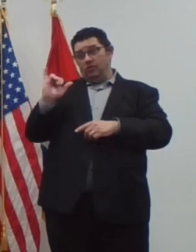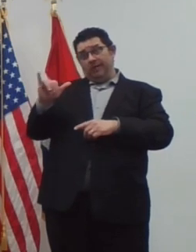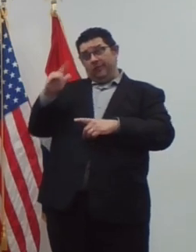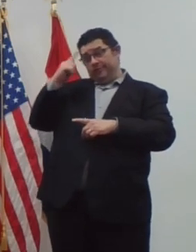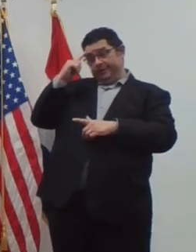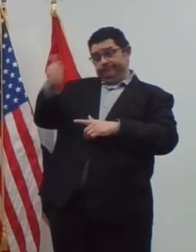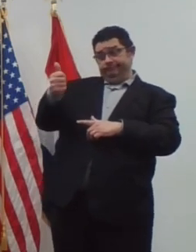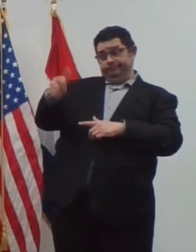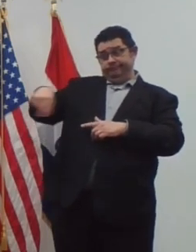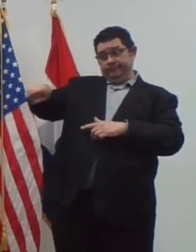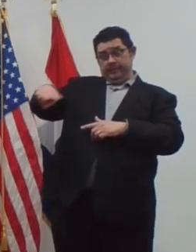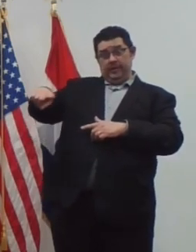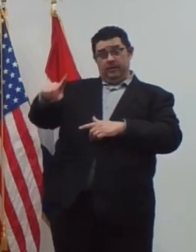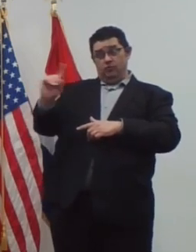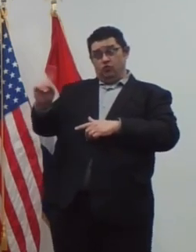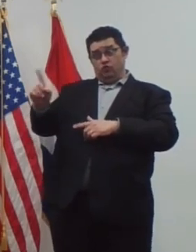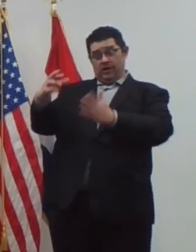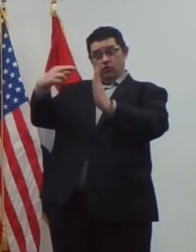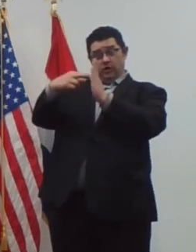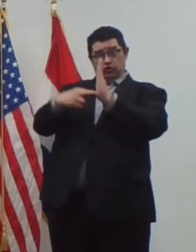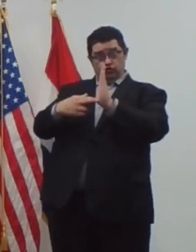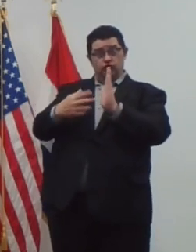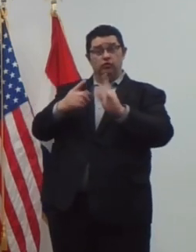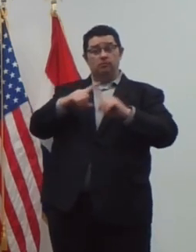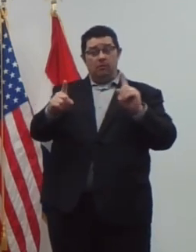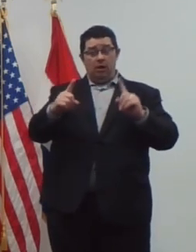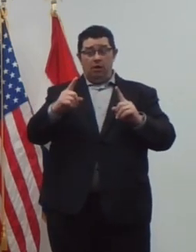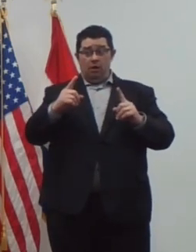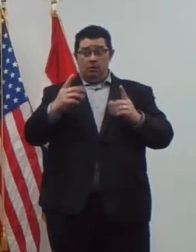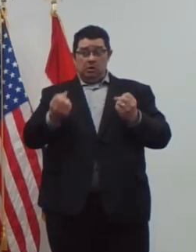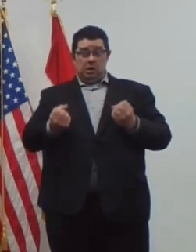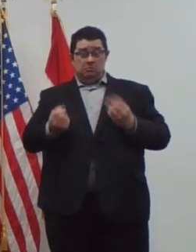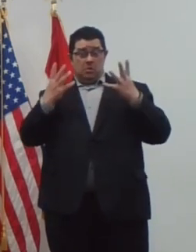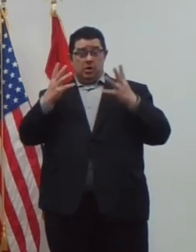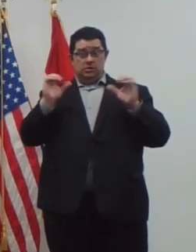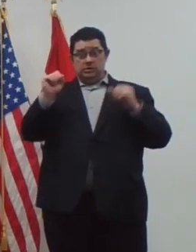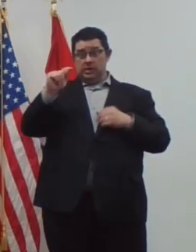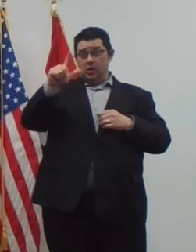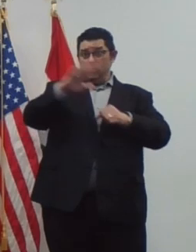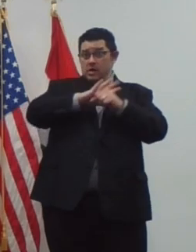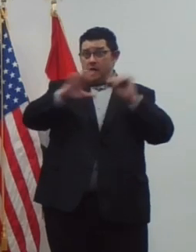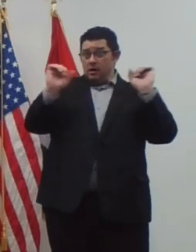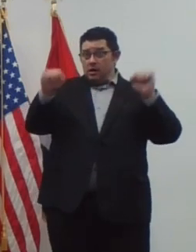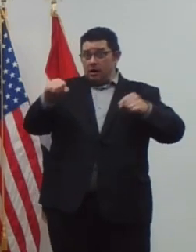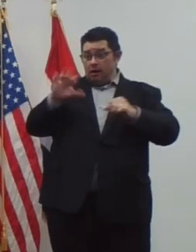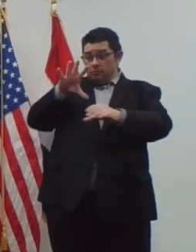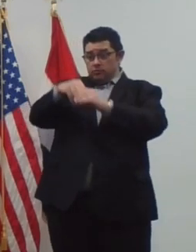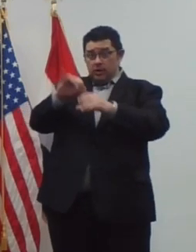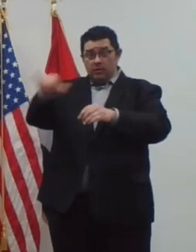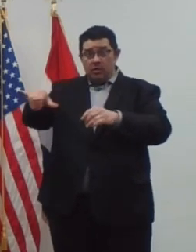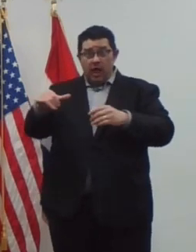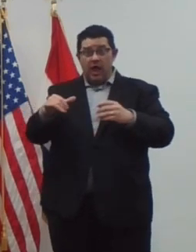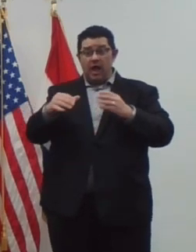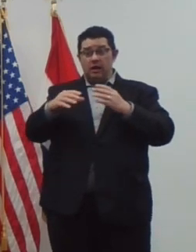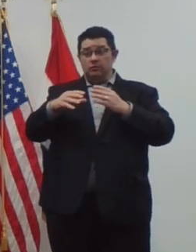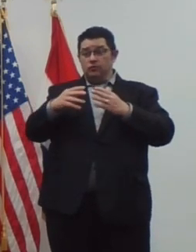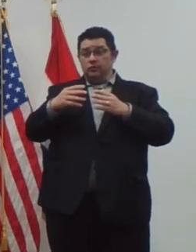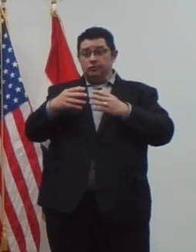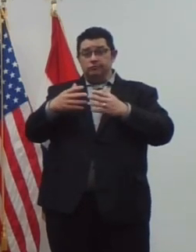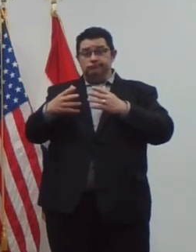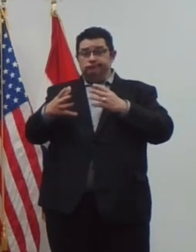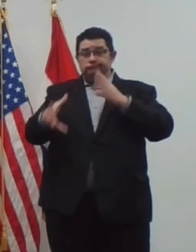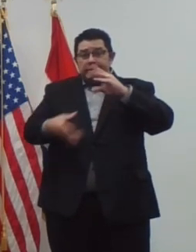is registered. But to the extent that St. Louis County could participate in that, extending their liquor license or